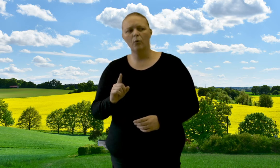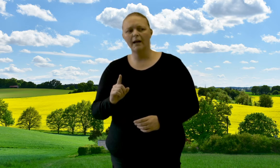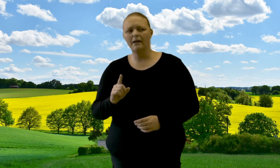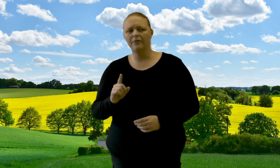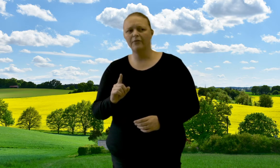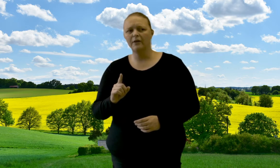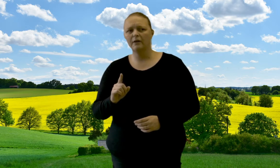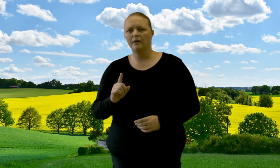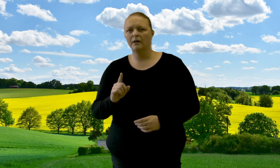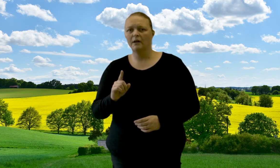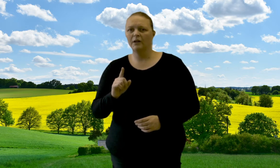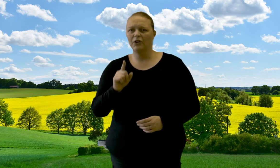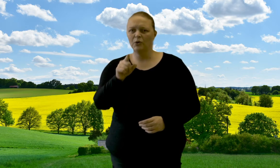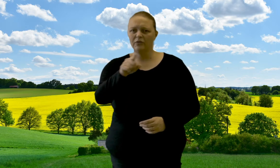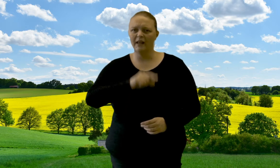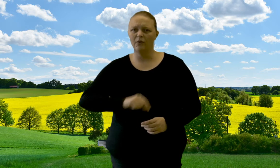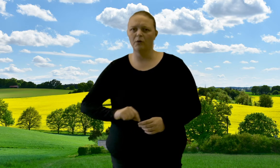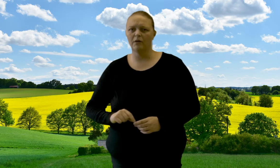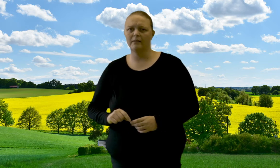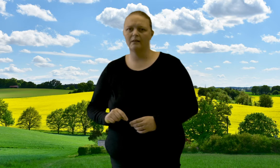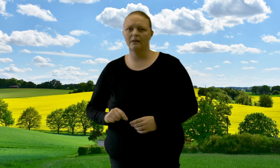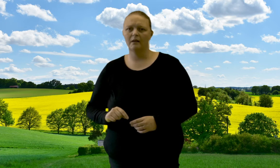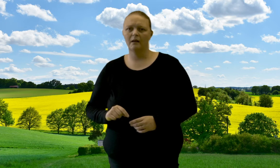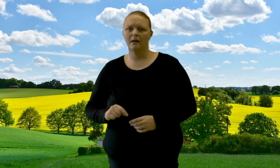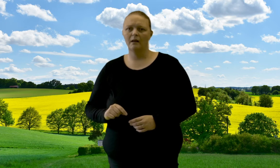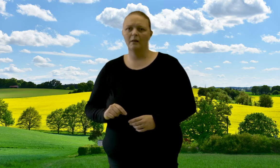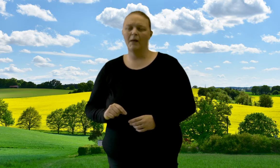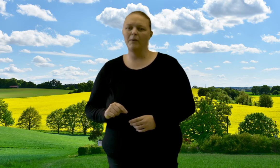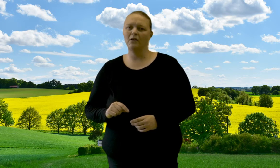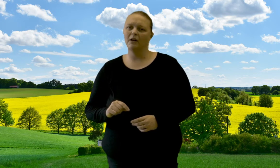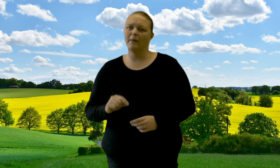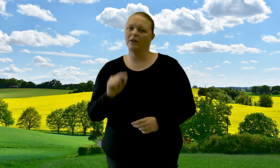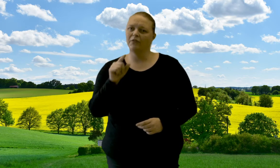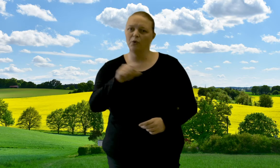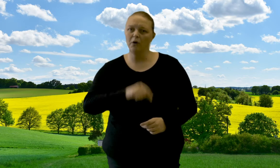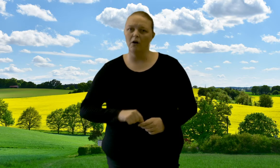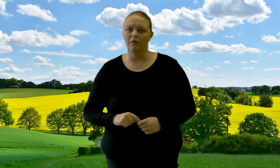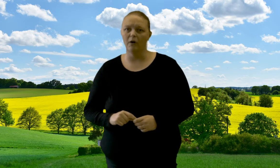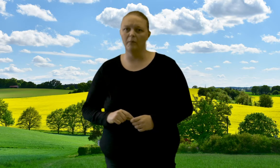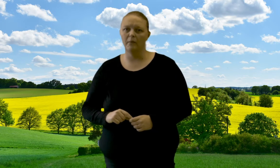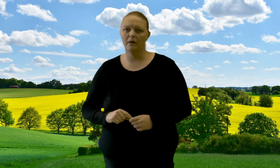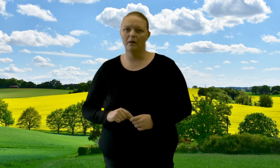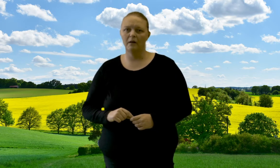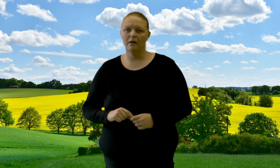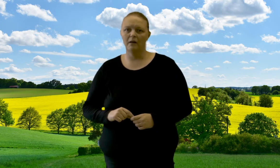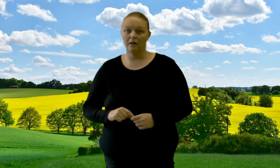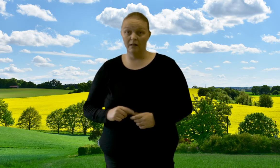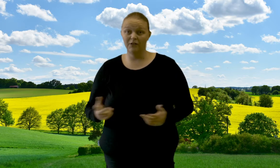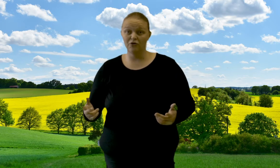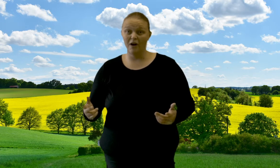What if you say the words? Maybe he'll come out if you call for him. Let's try